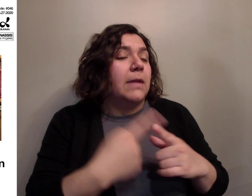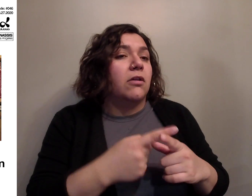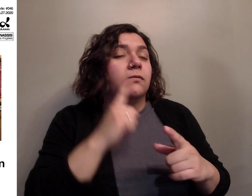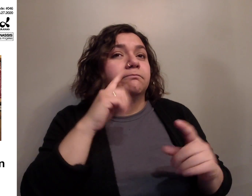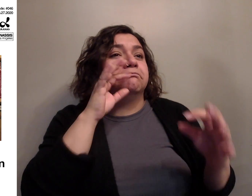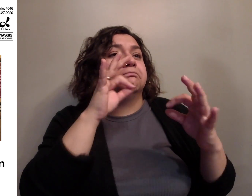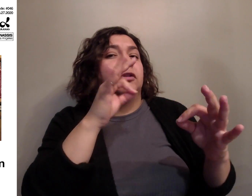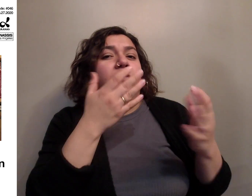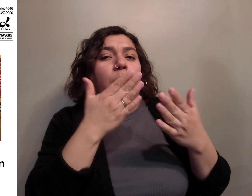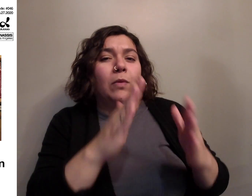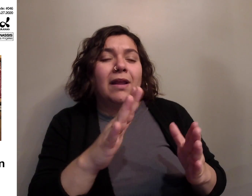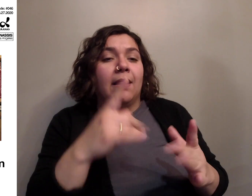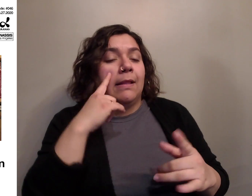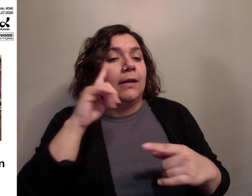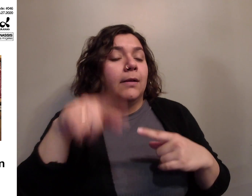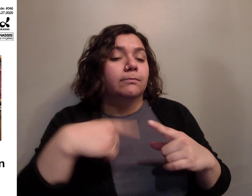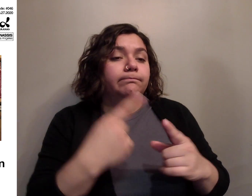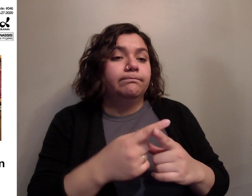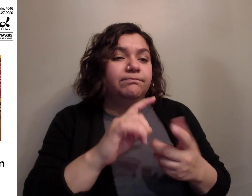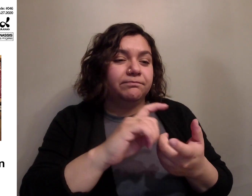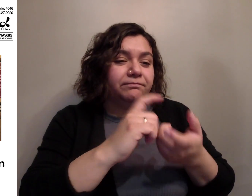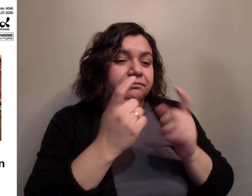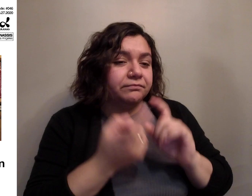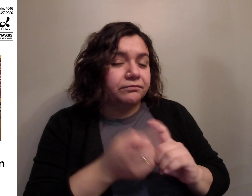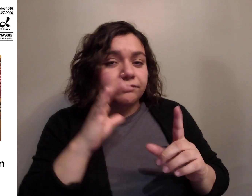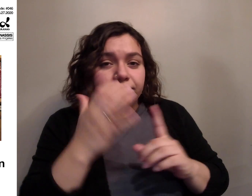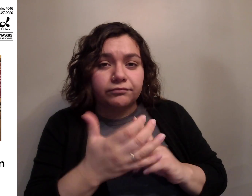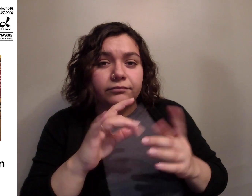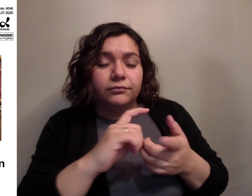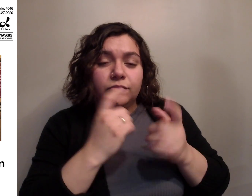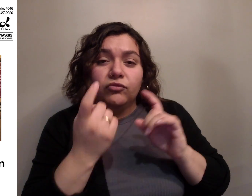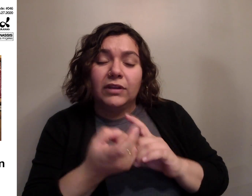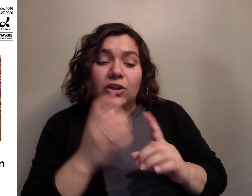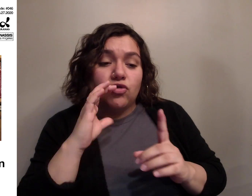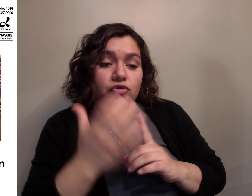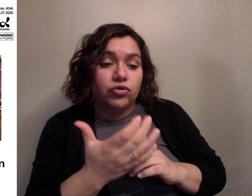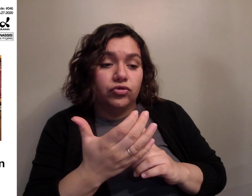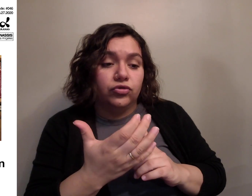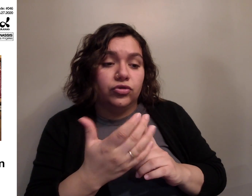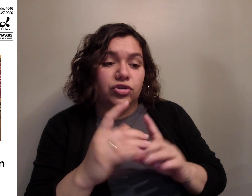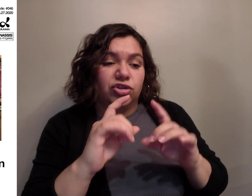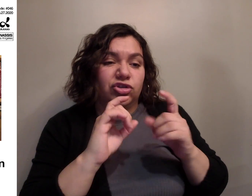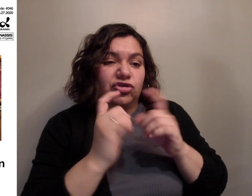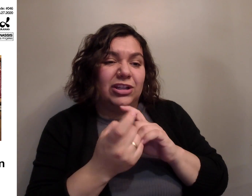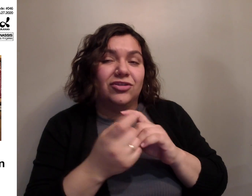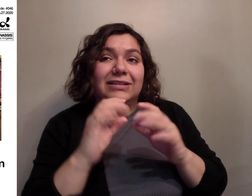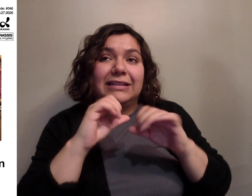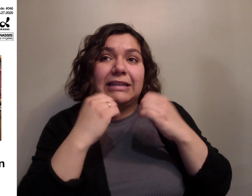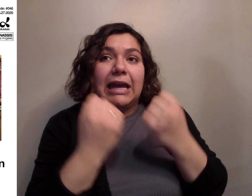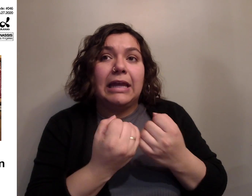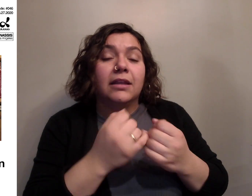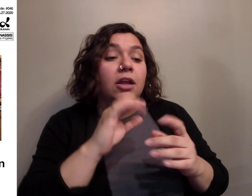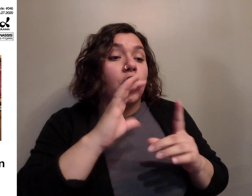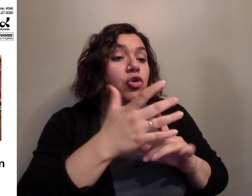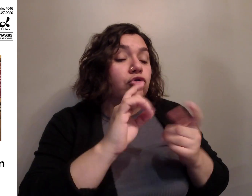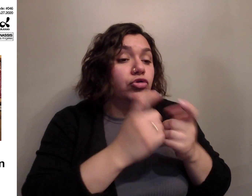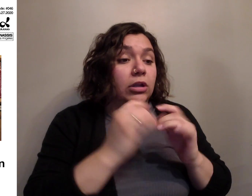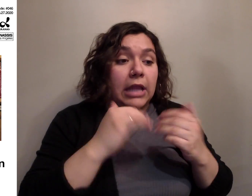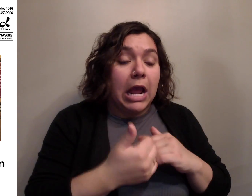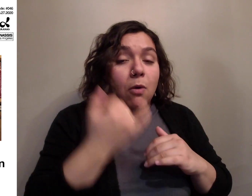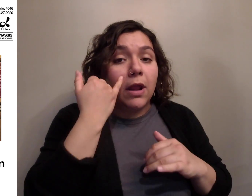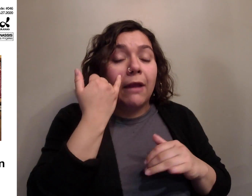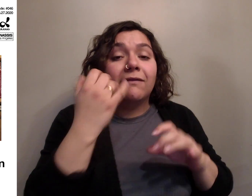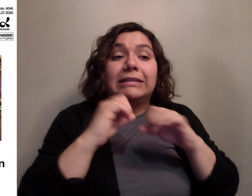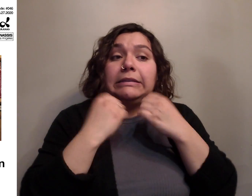thinking in a utopian way about changing culture and changing society. Changing culture can only happen if